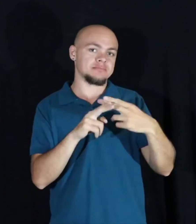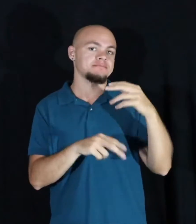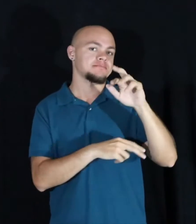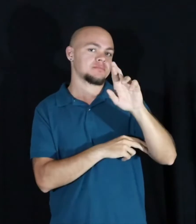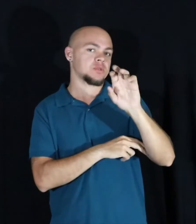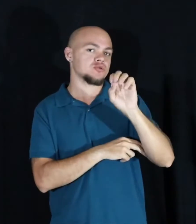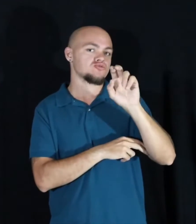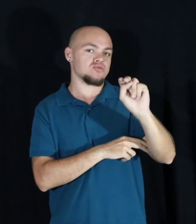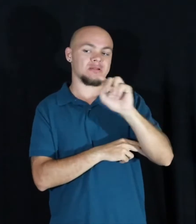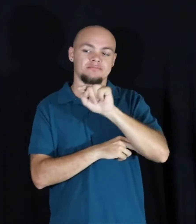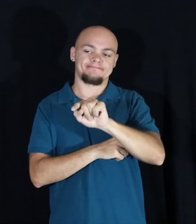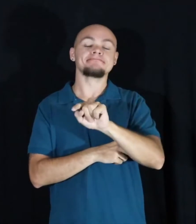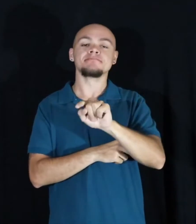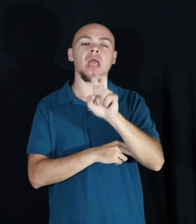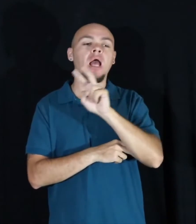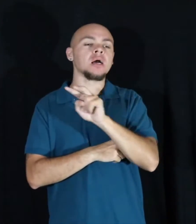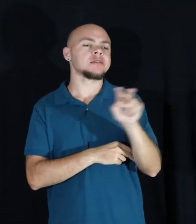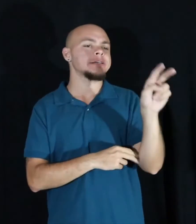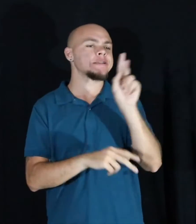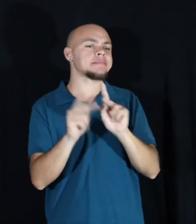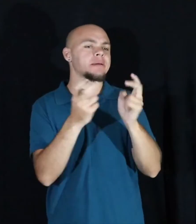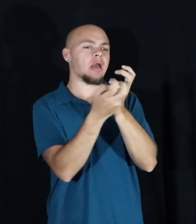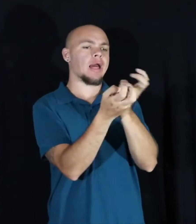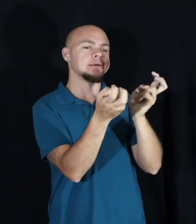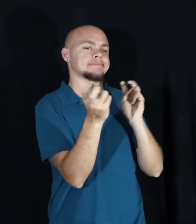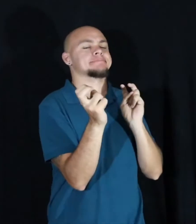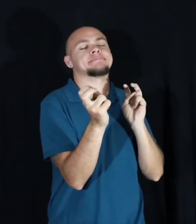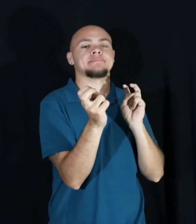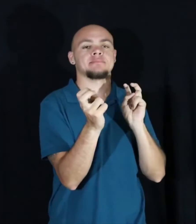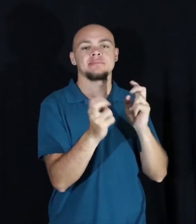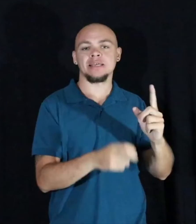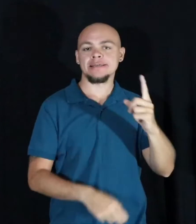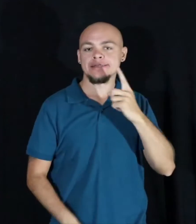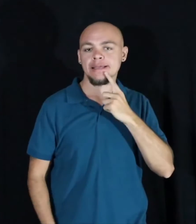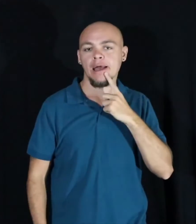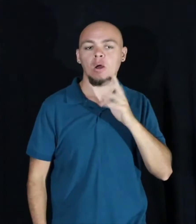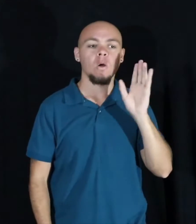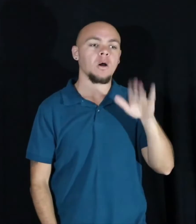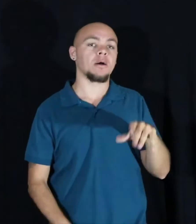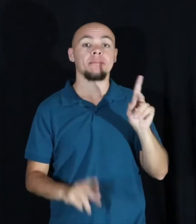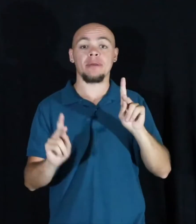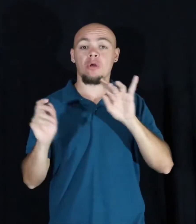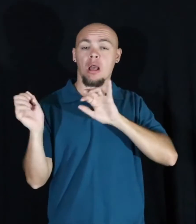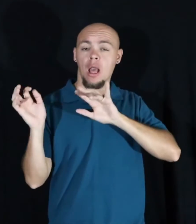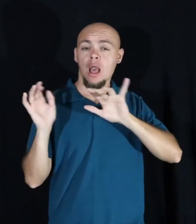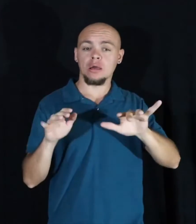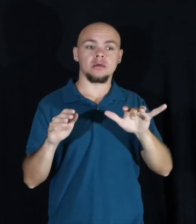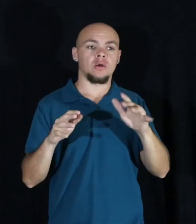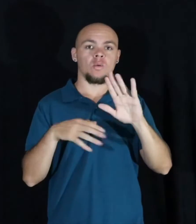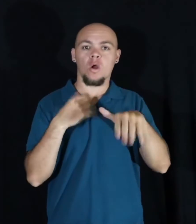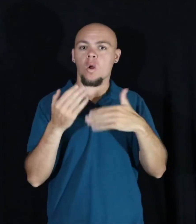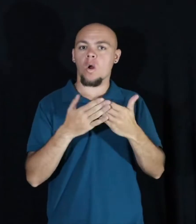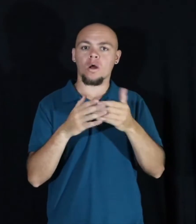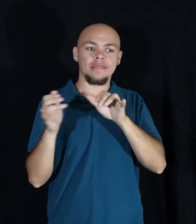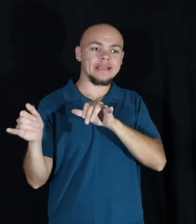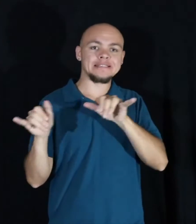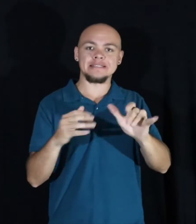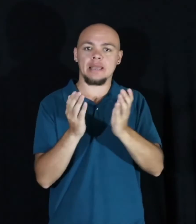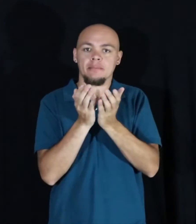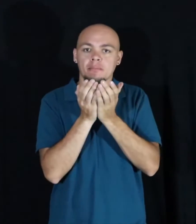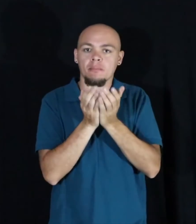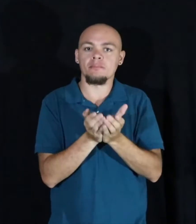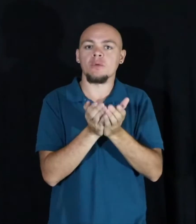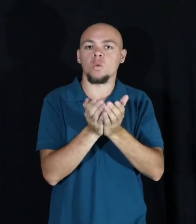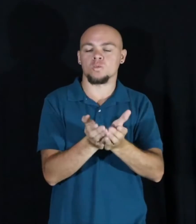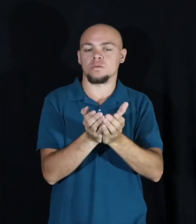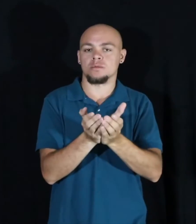group, and he looked out at all the other people in the group that day, and he said, "I love coming here because we're all in the same boat together."